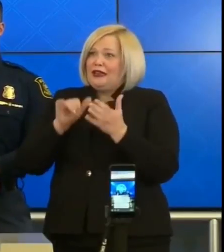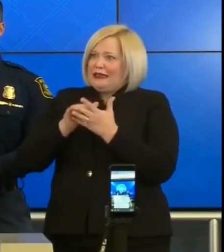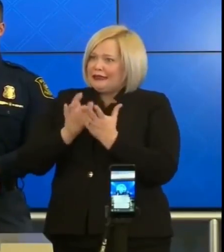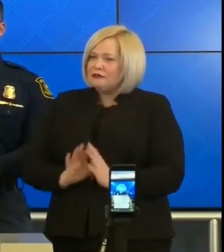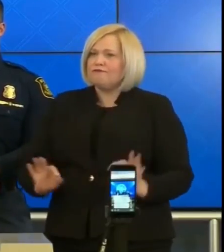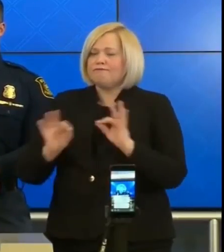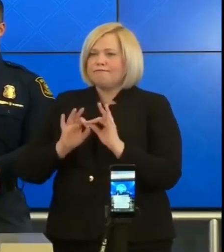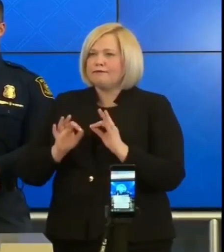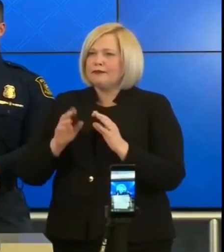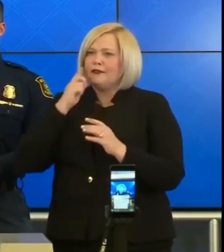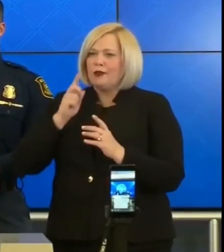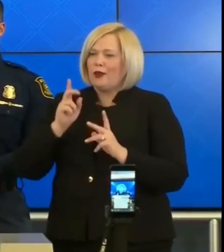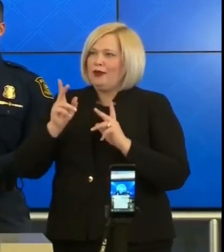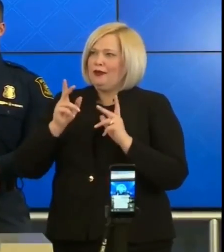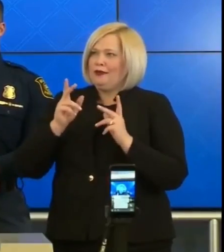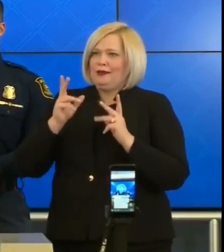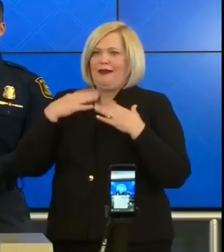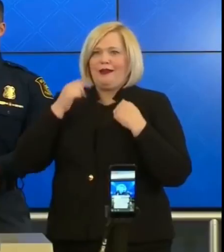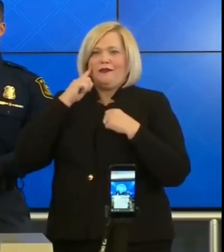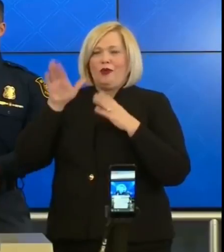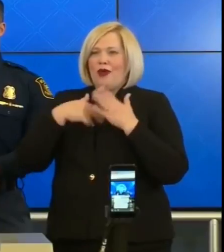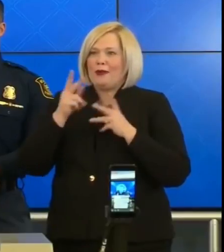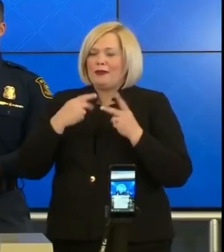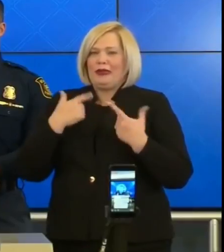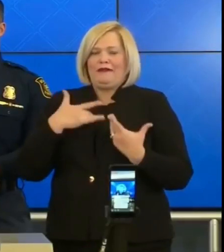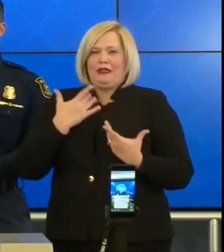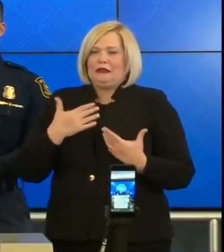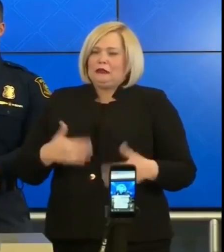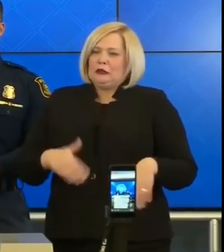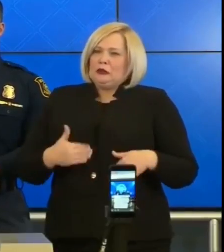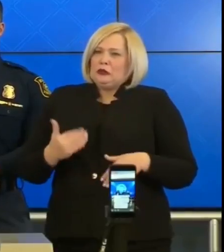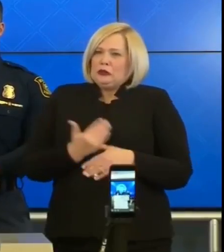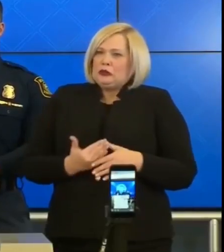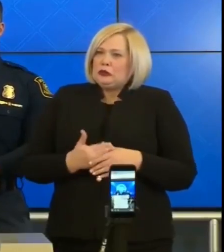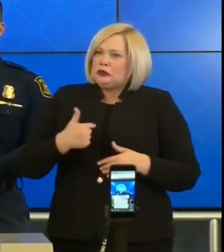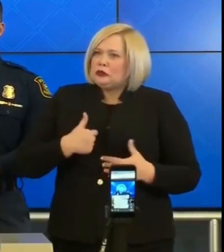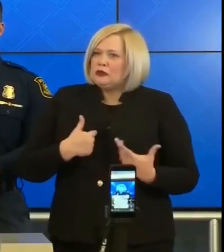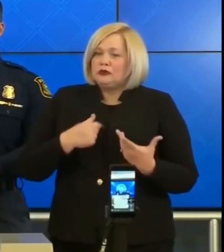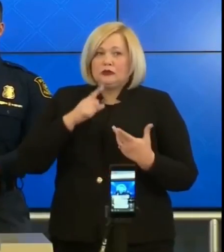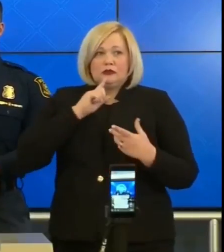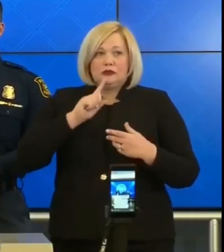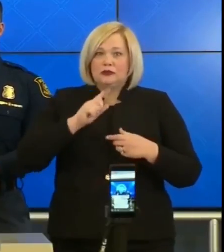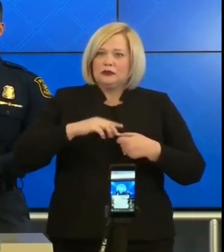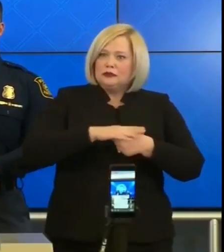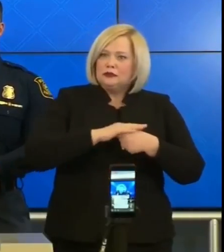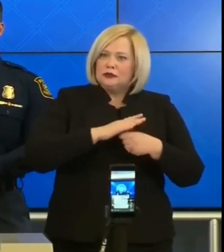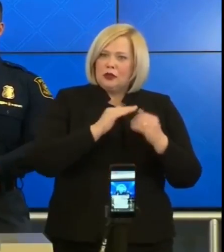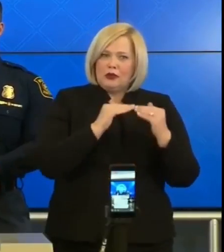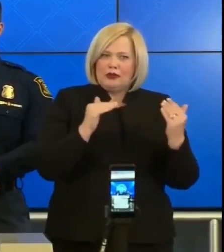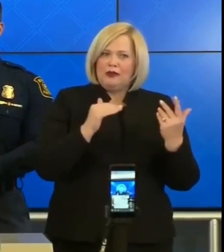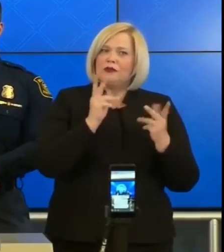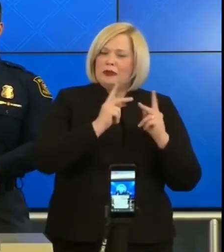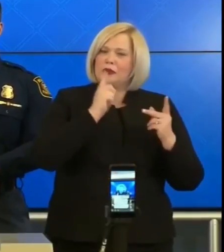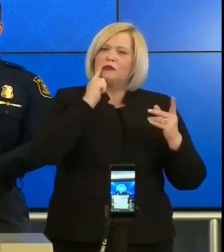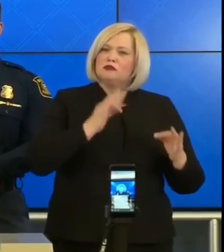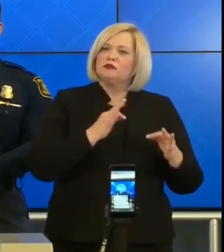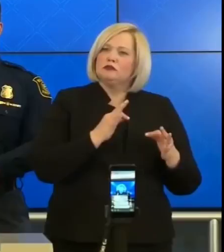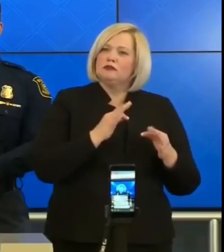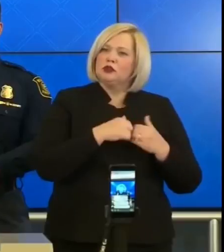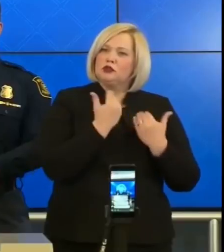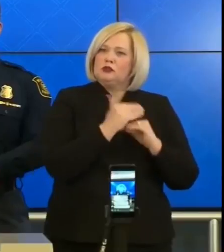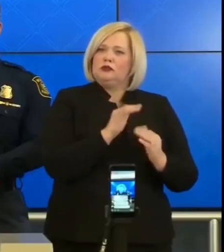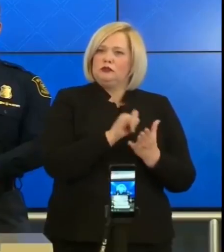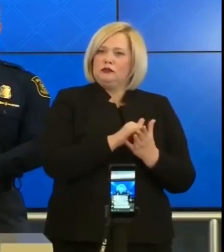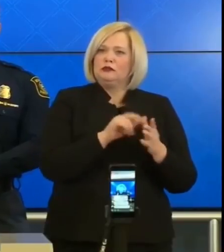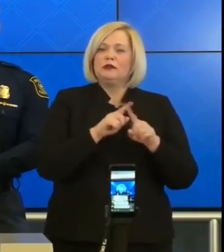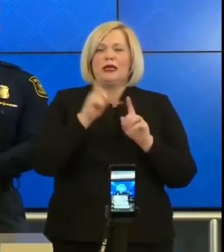health. And I found those incredibly disturbing as well. And certainly at the local level, there are some decisions being made, but I think you'll see